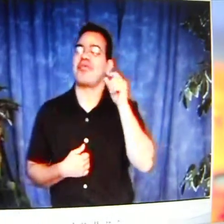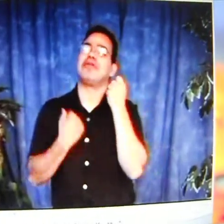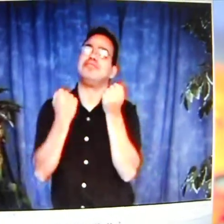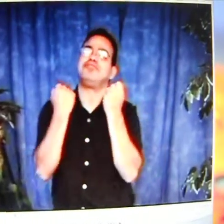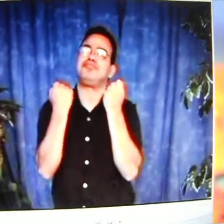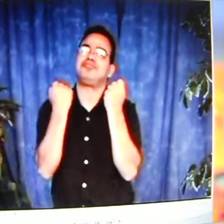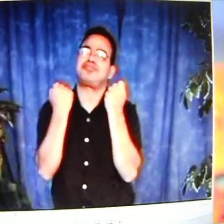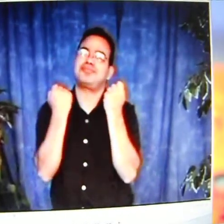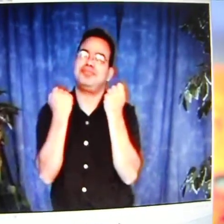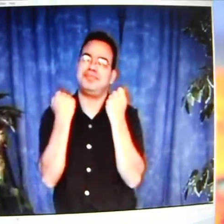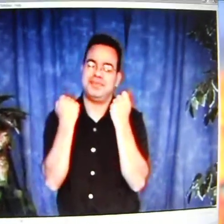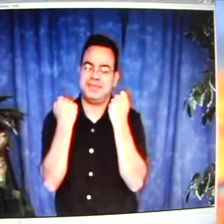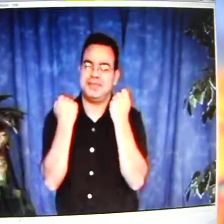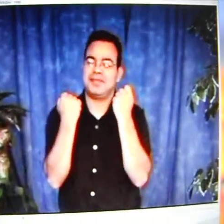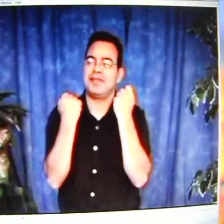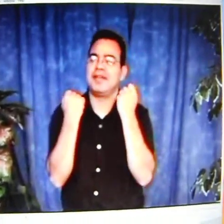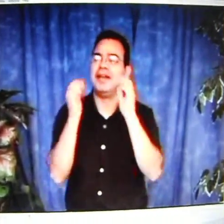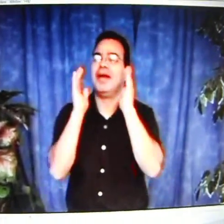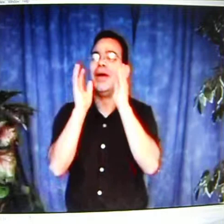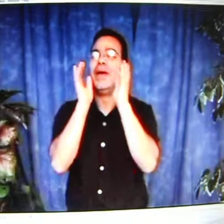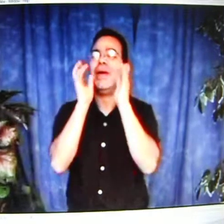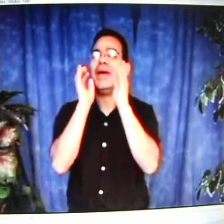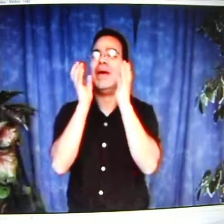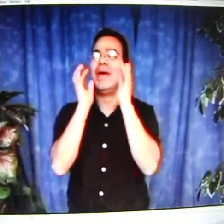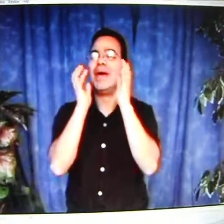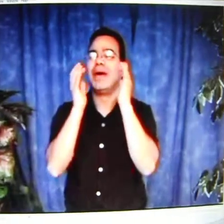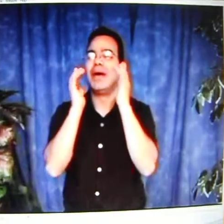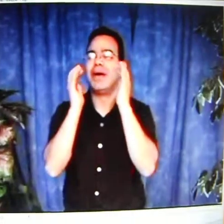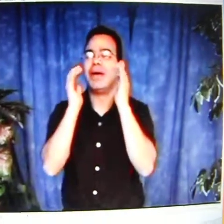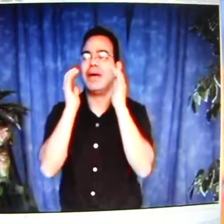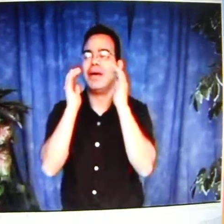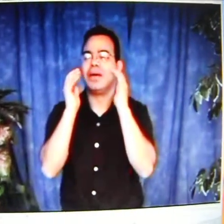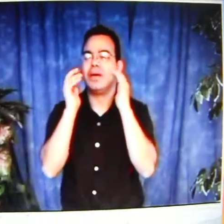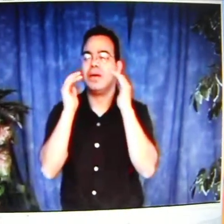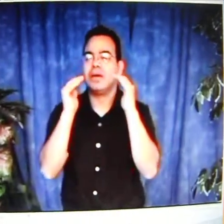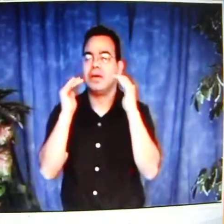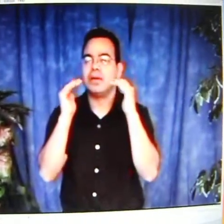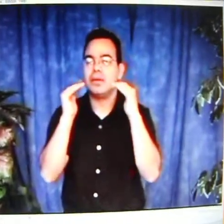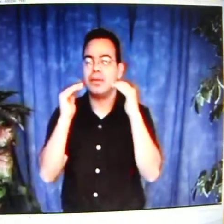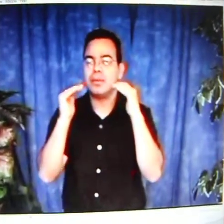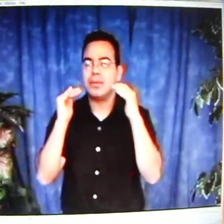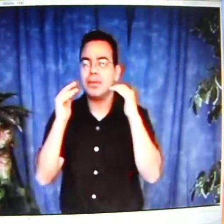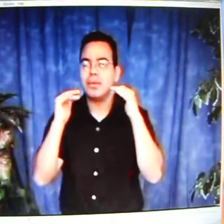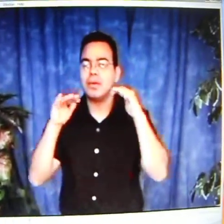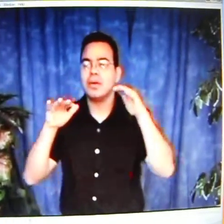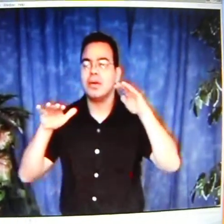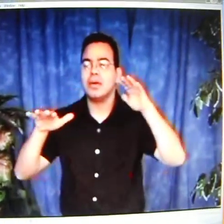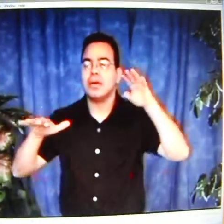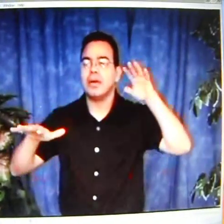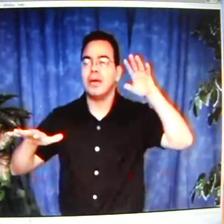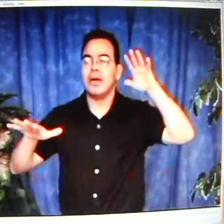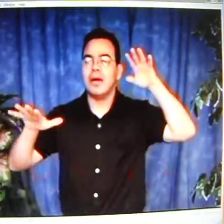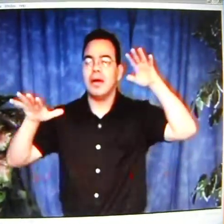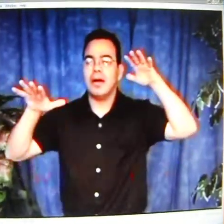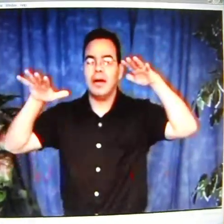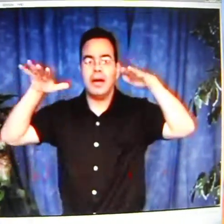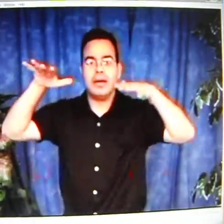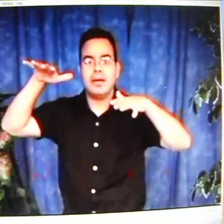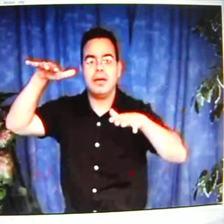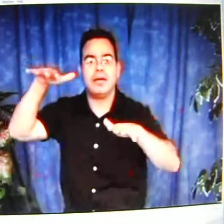And we were driving outside of the city, and trees were passing by on both sides of us. Then the trees started to thin